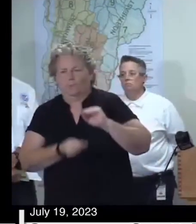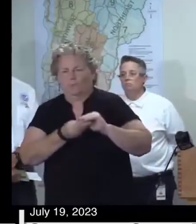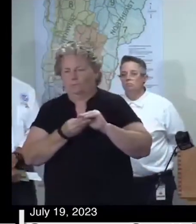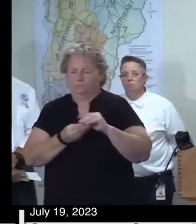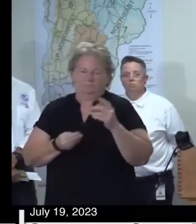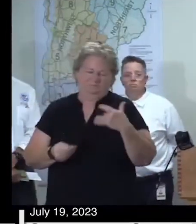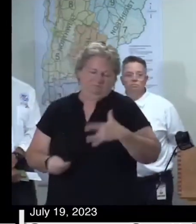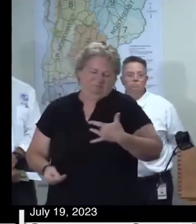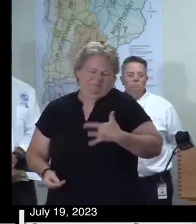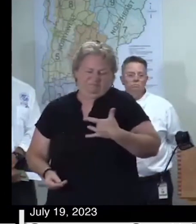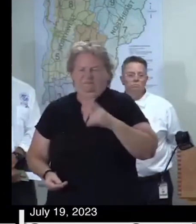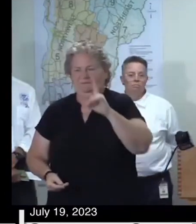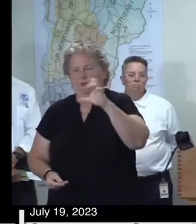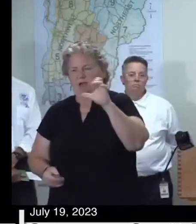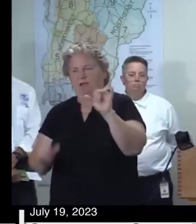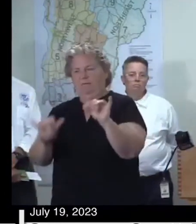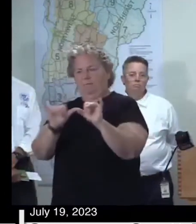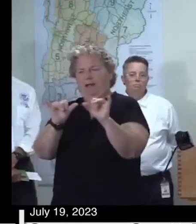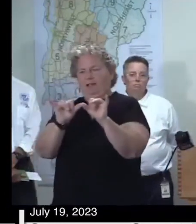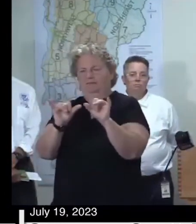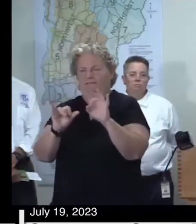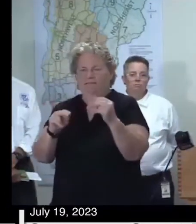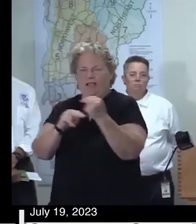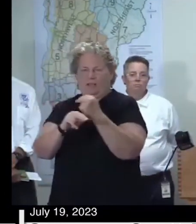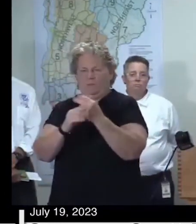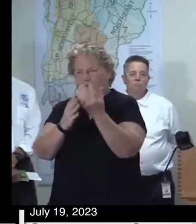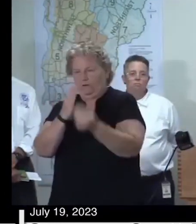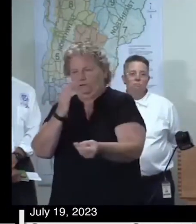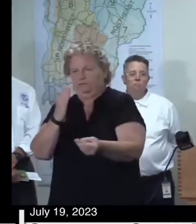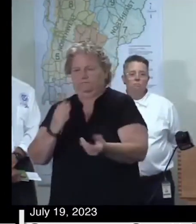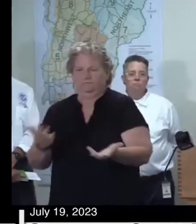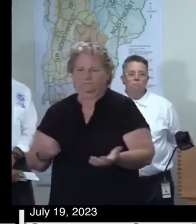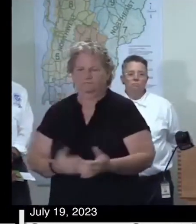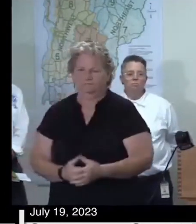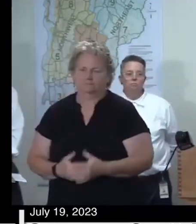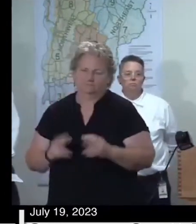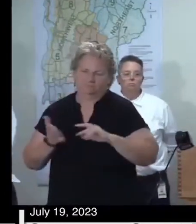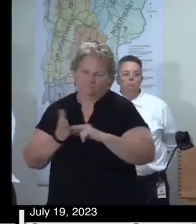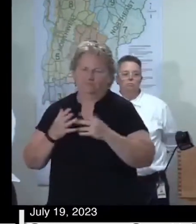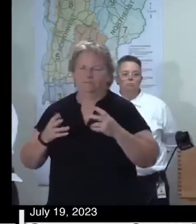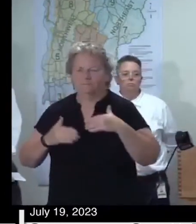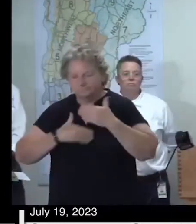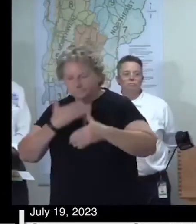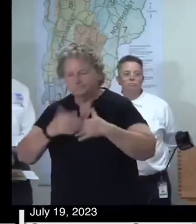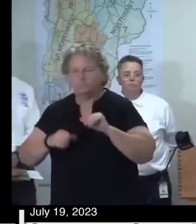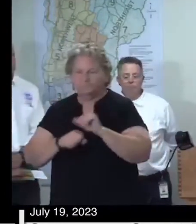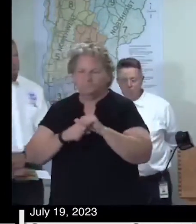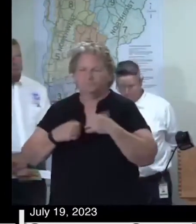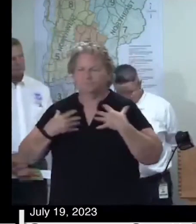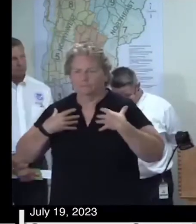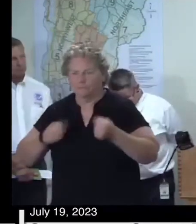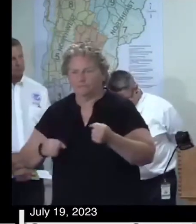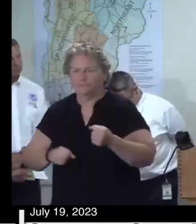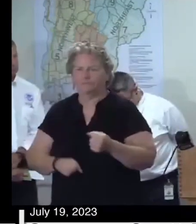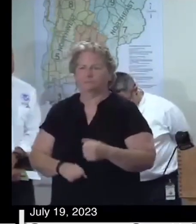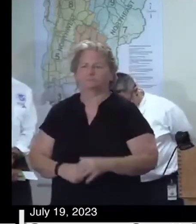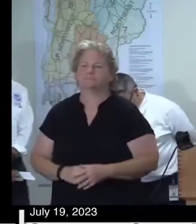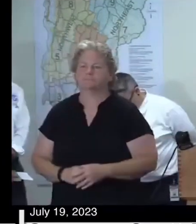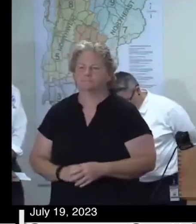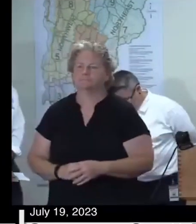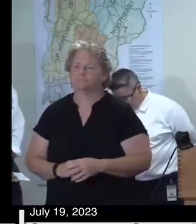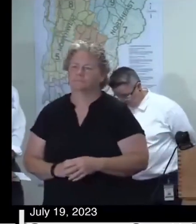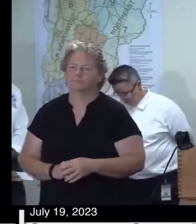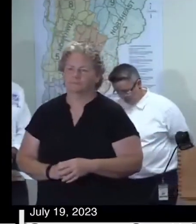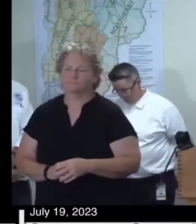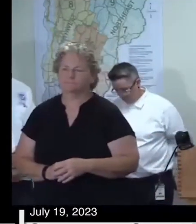long recovery for them. And you know, some of the challenges we faced before this event are with